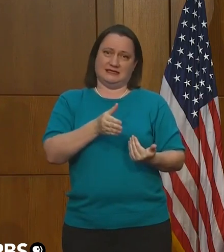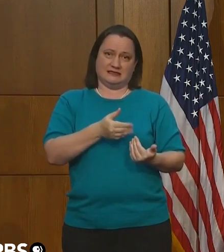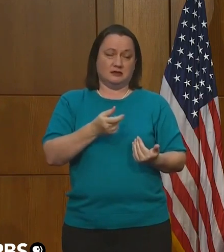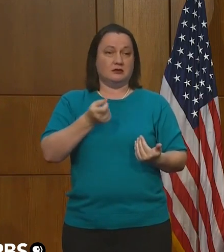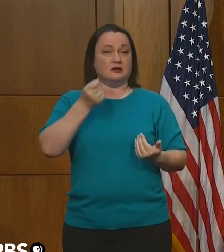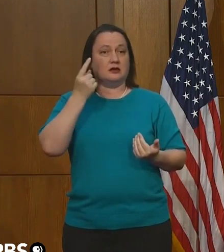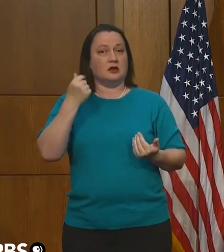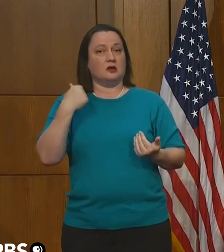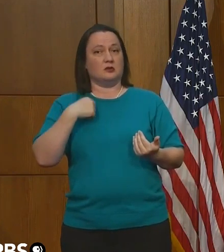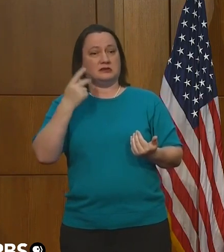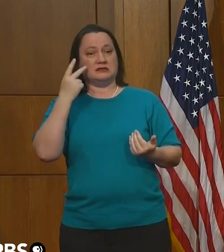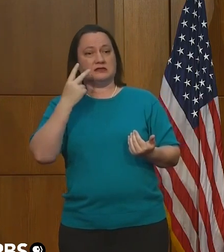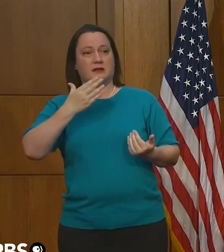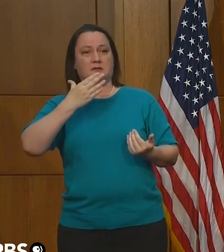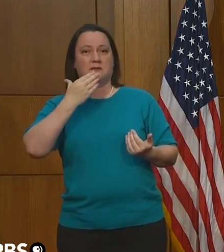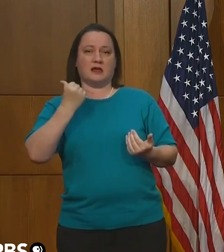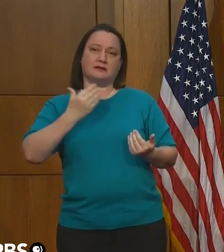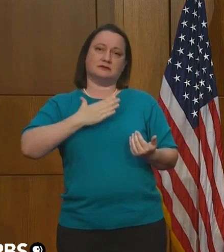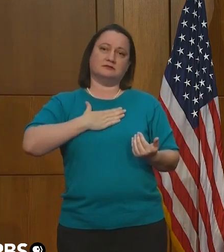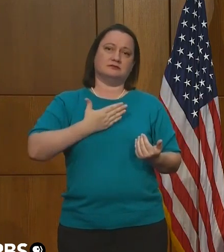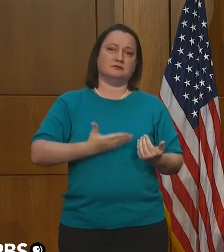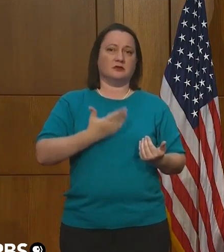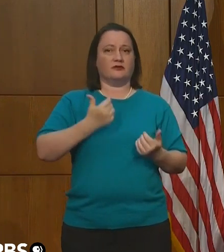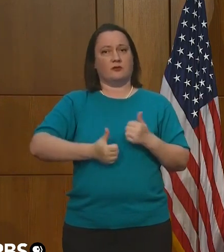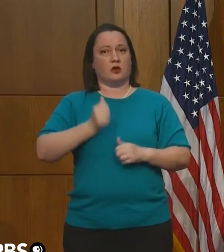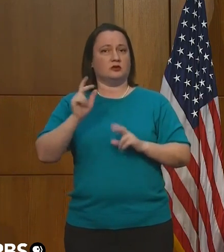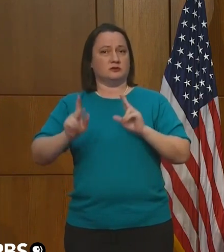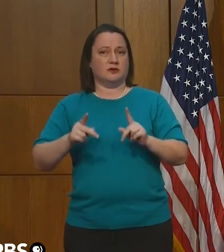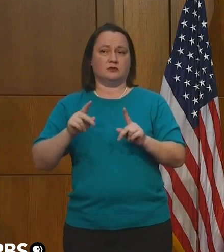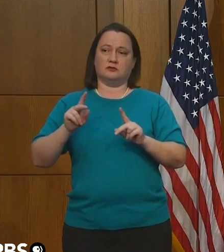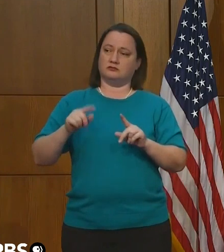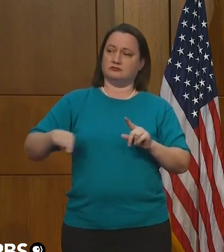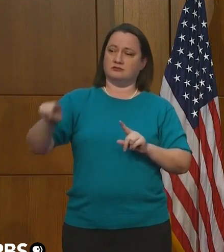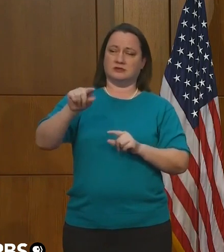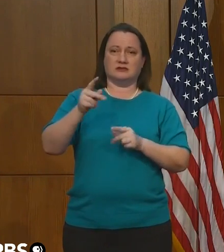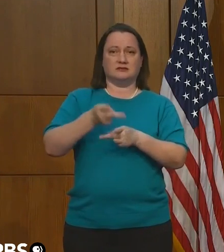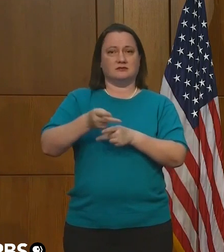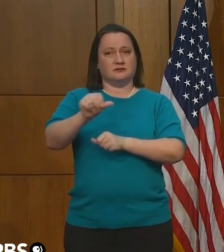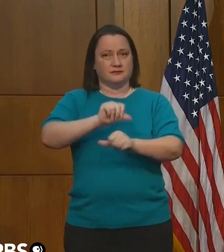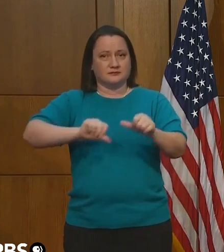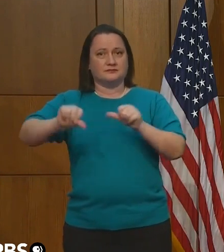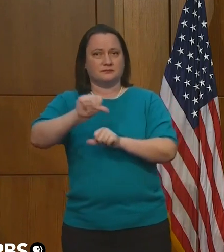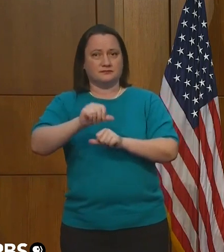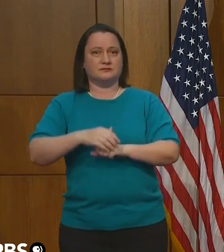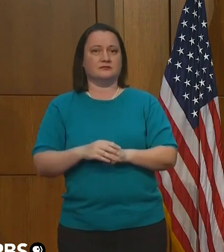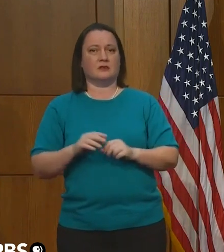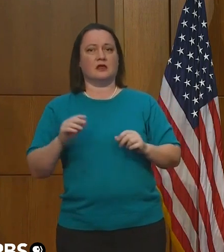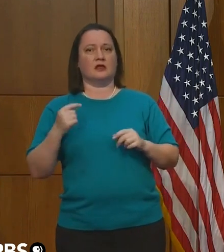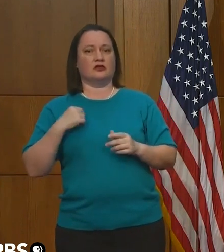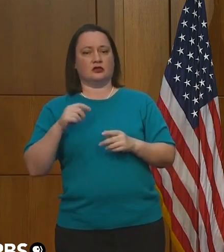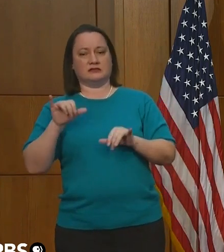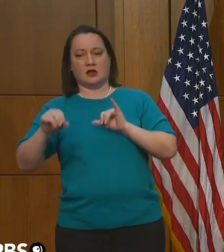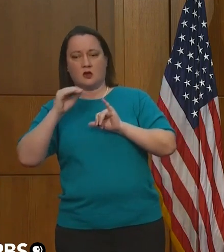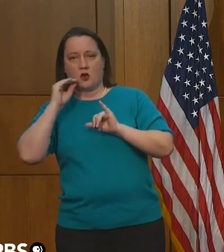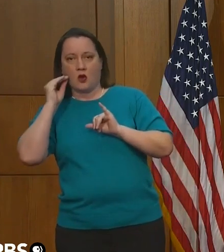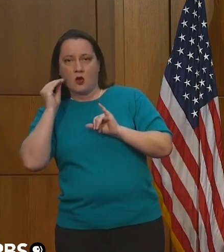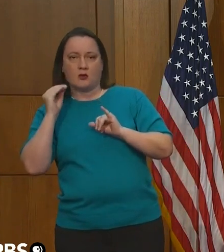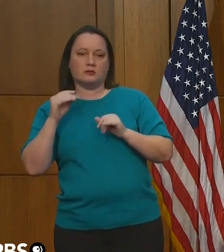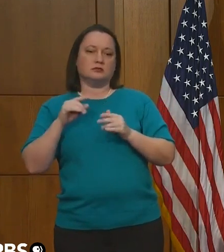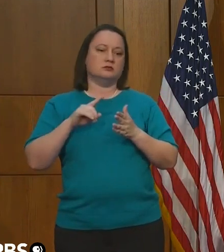best in most people. Folks are looking out for each other. They're staying home, checking in on their